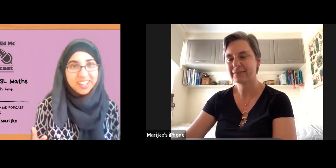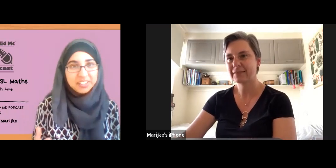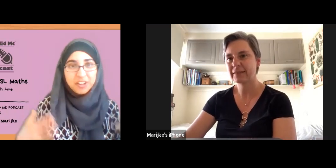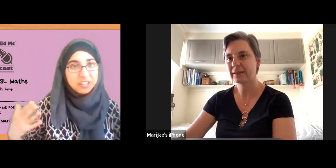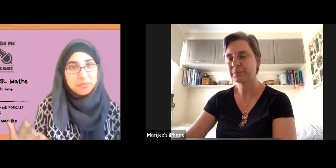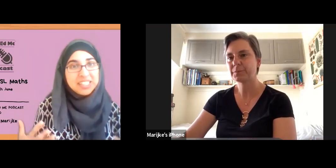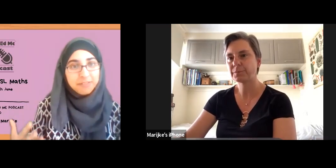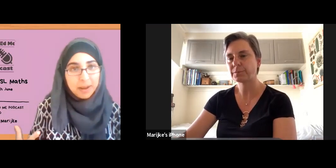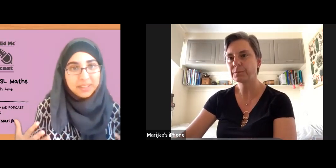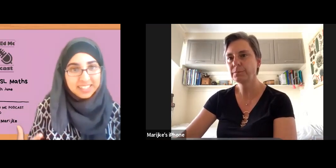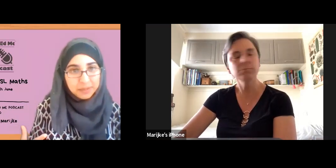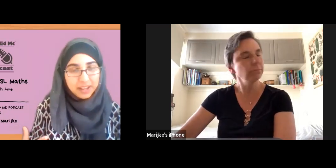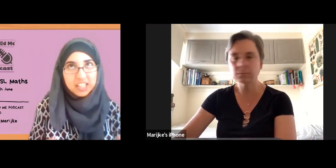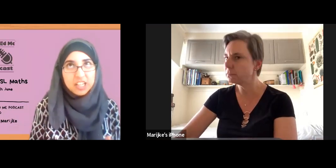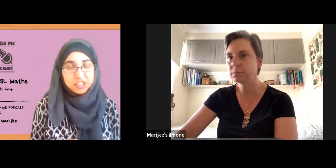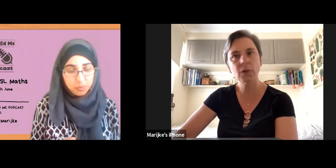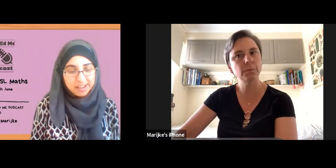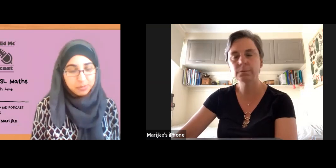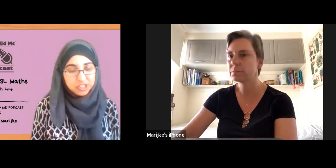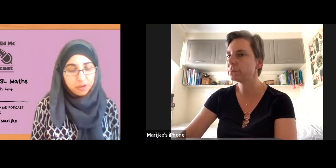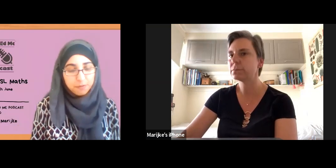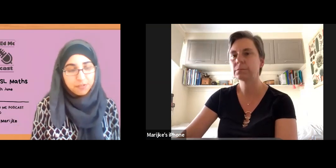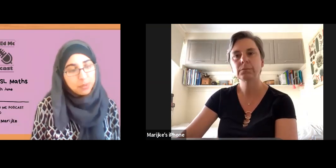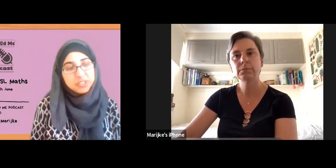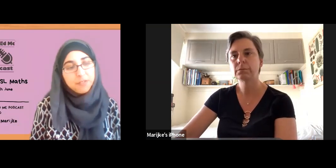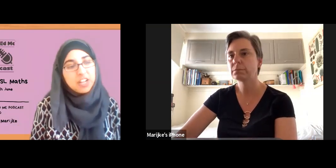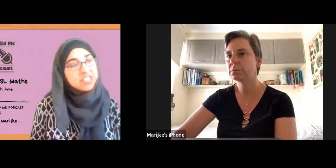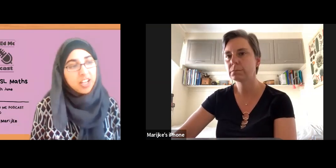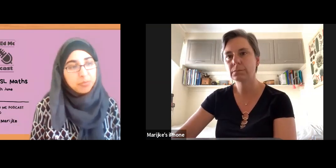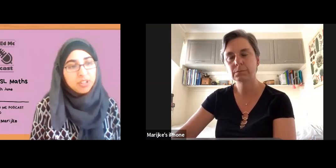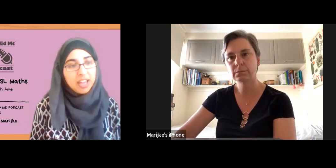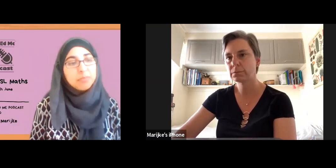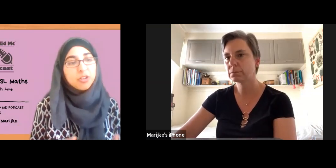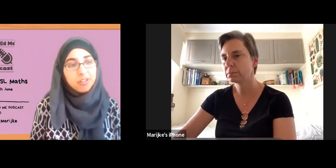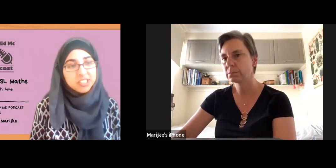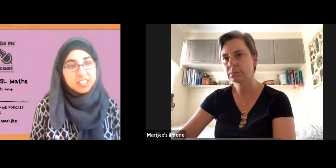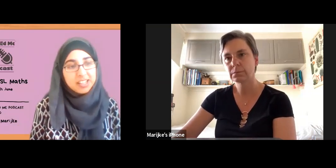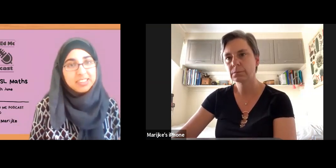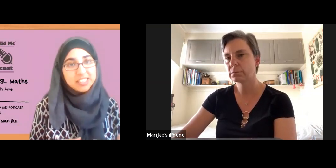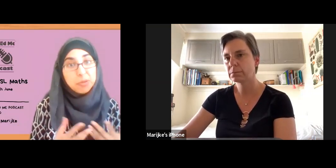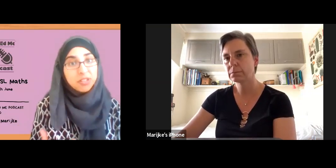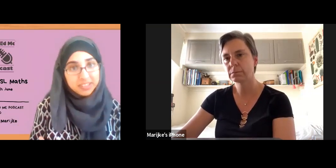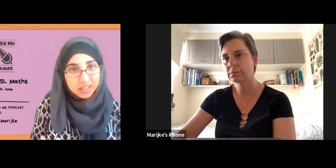not in your immediate family anyway. So no. When was the first time you came across spoken